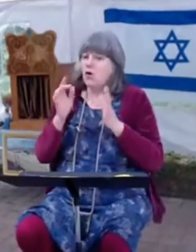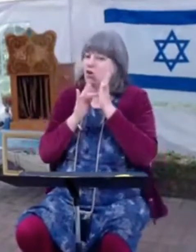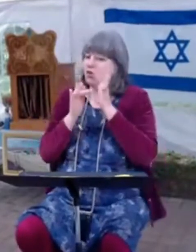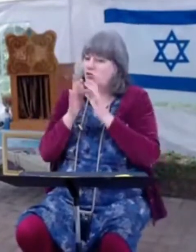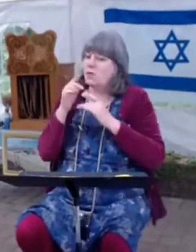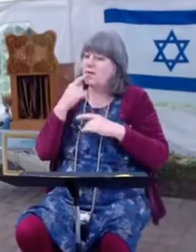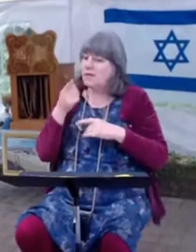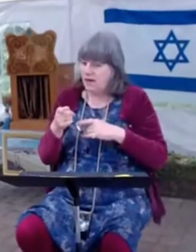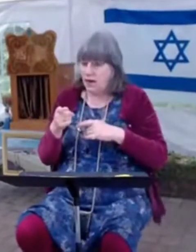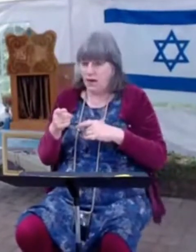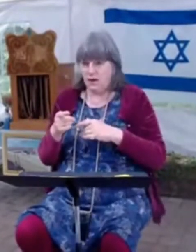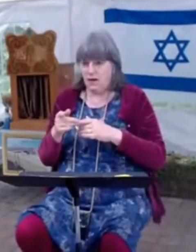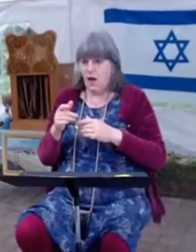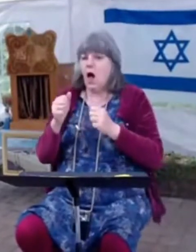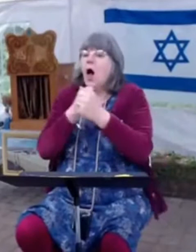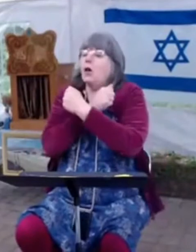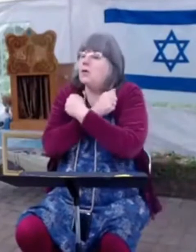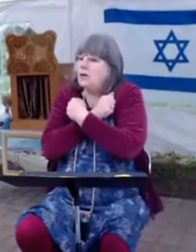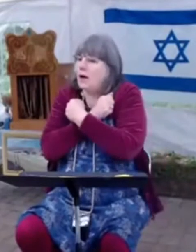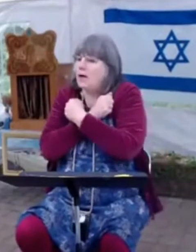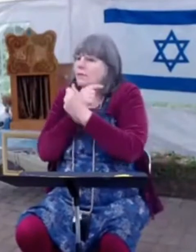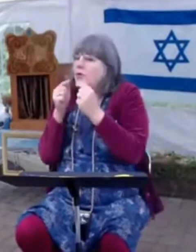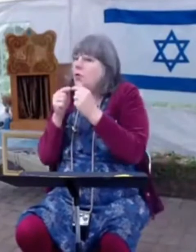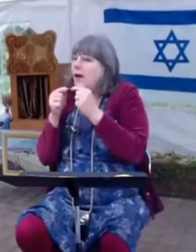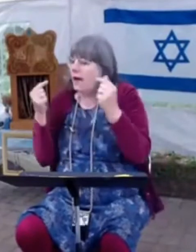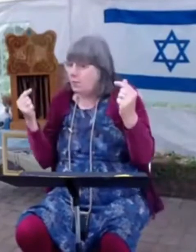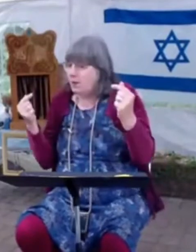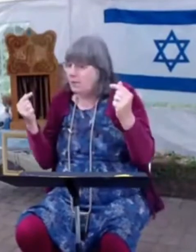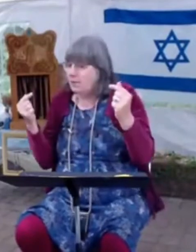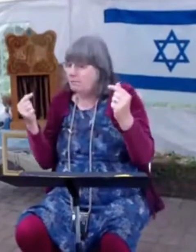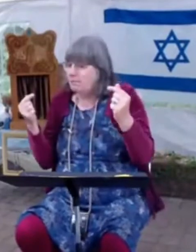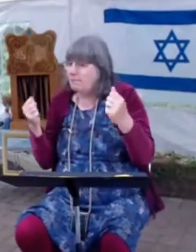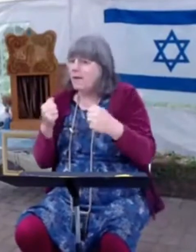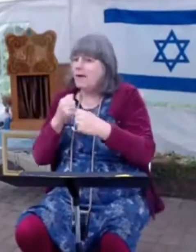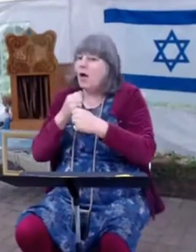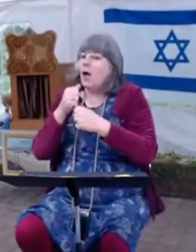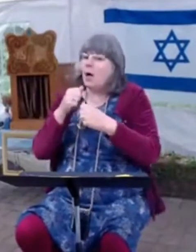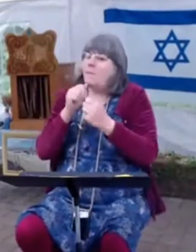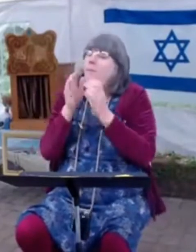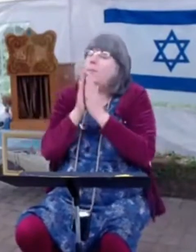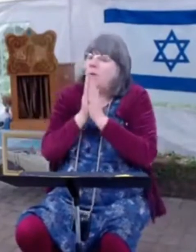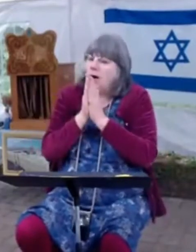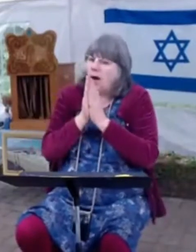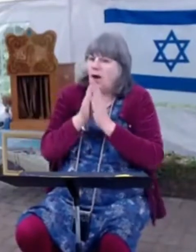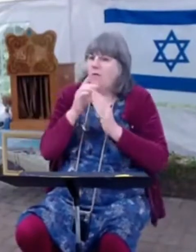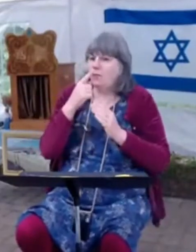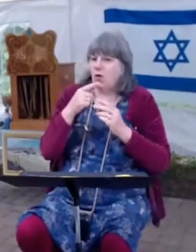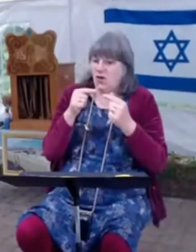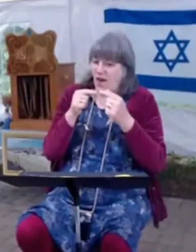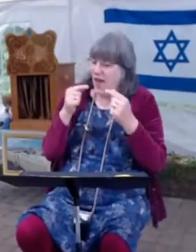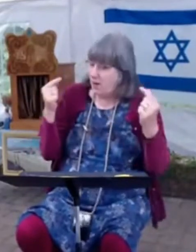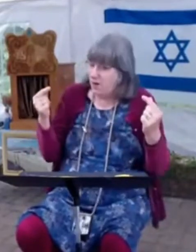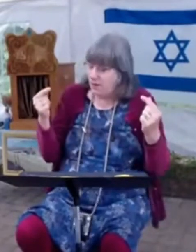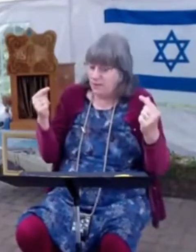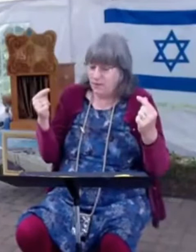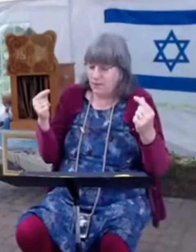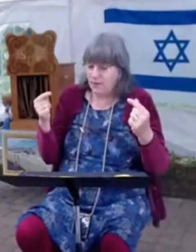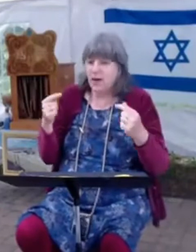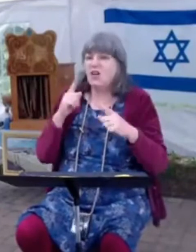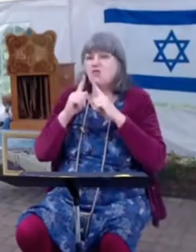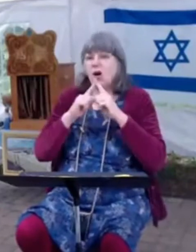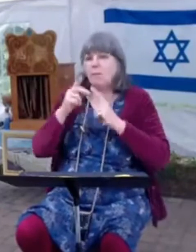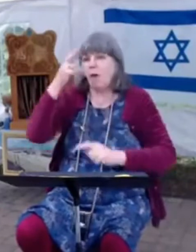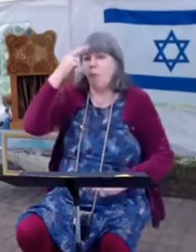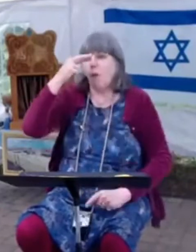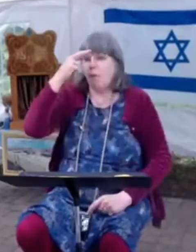for those who persecute you. He's talking about Romans. He's talking about real enemies. Then